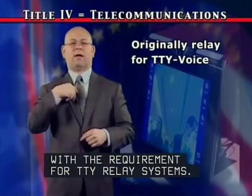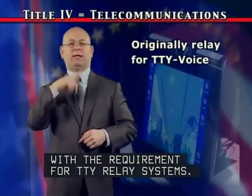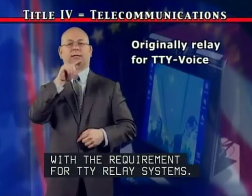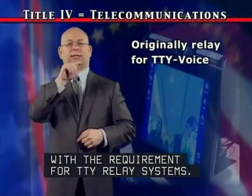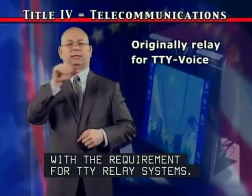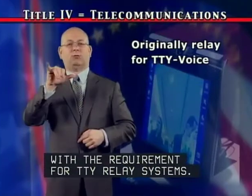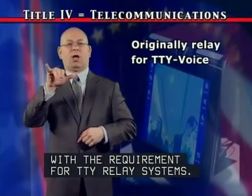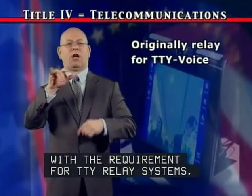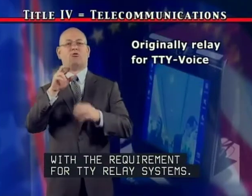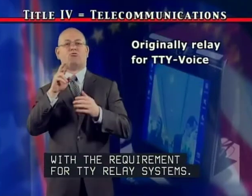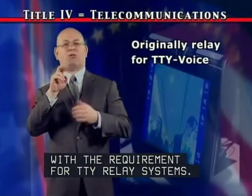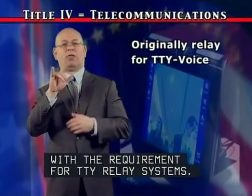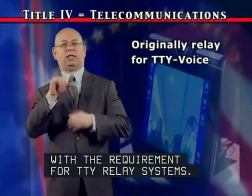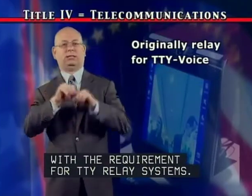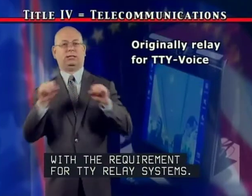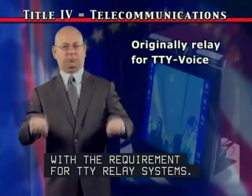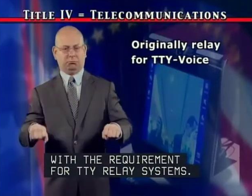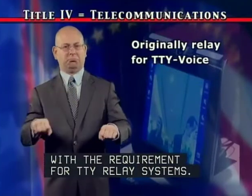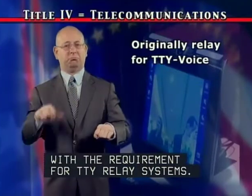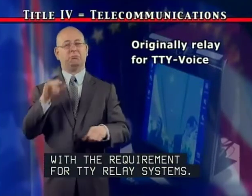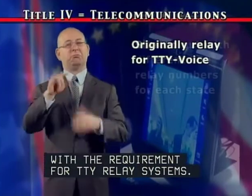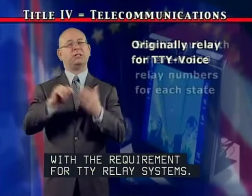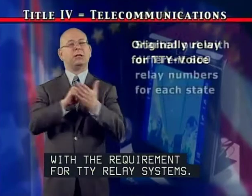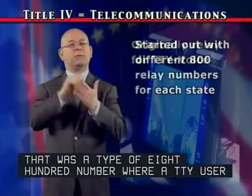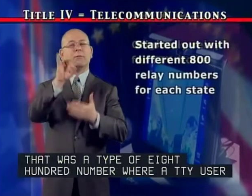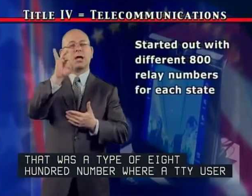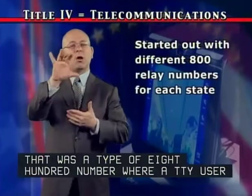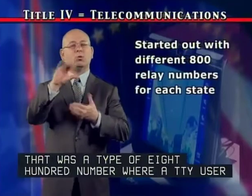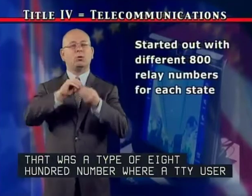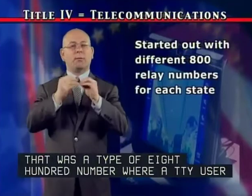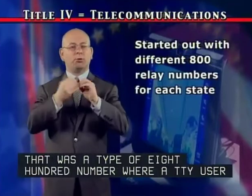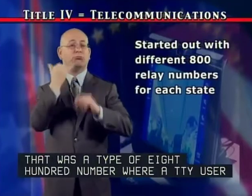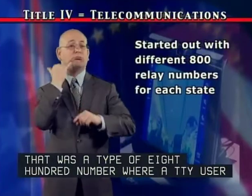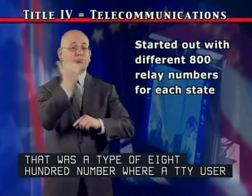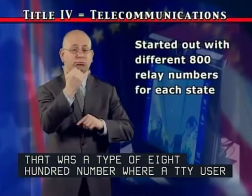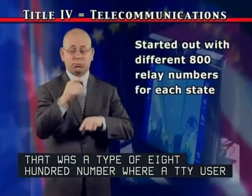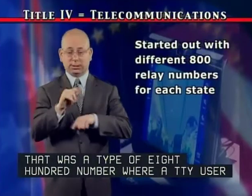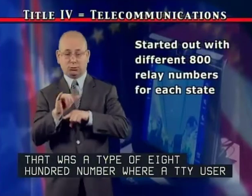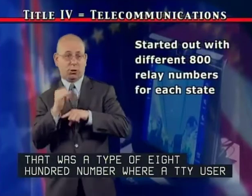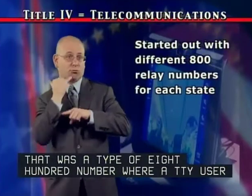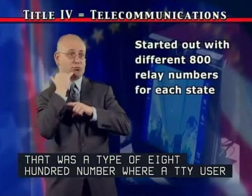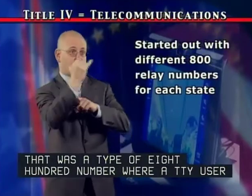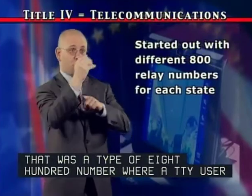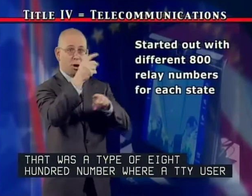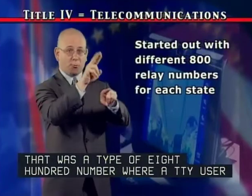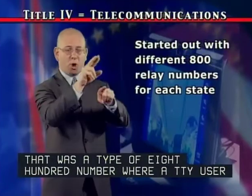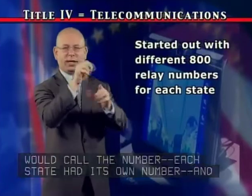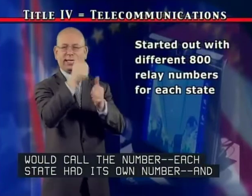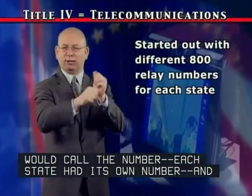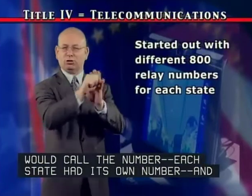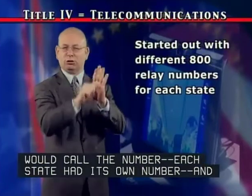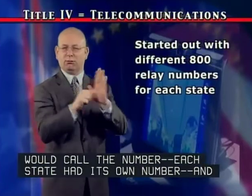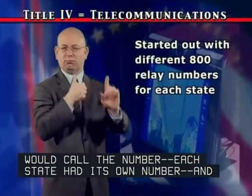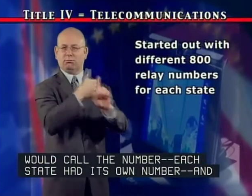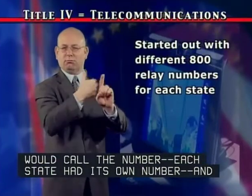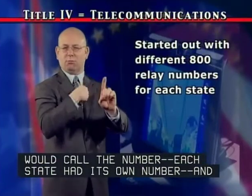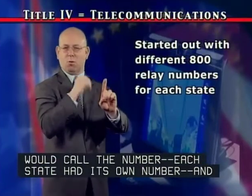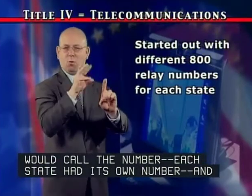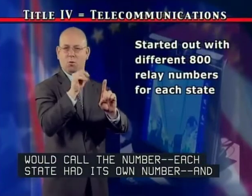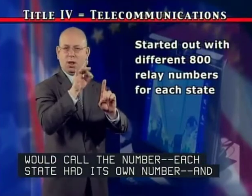the requirement for TTY relay systems. That was a type of 800 number where a TTY user would call the number, each state